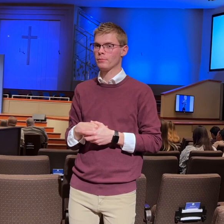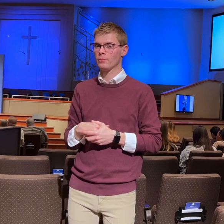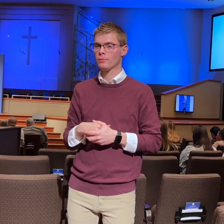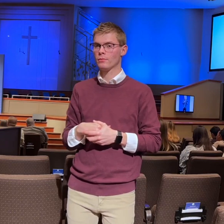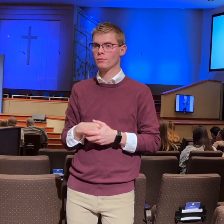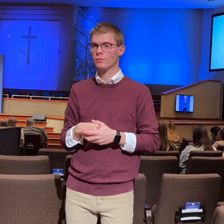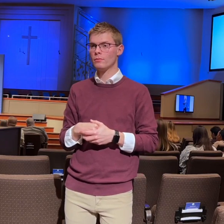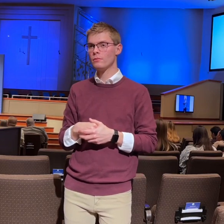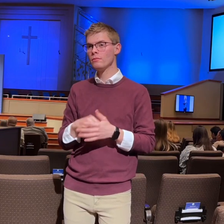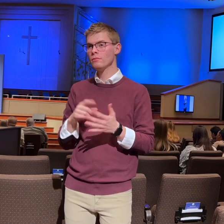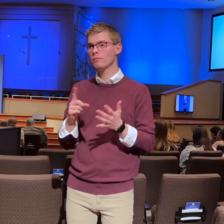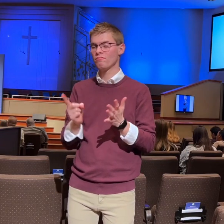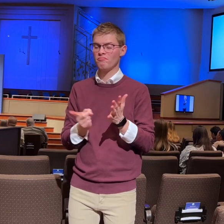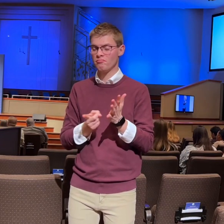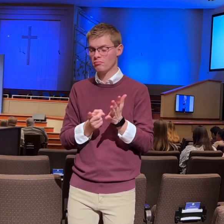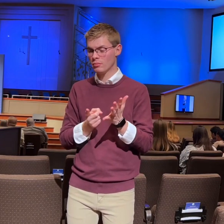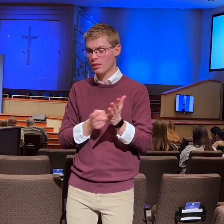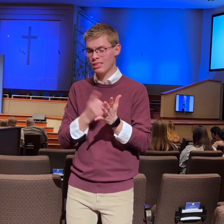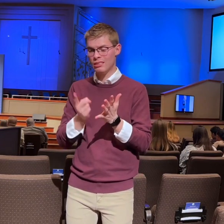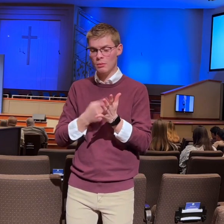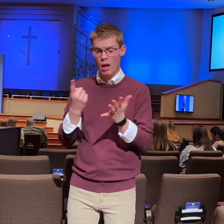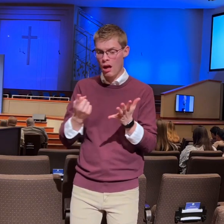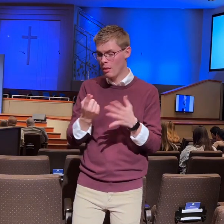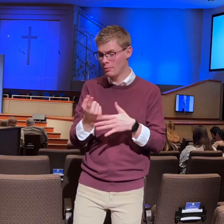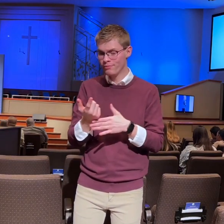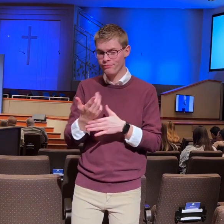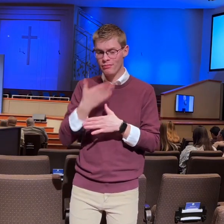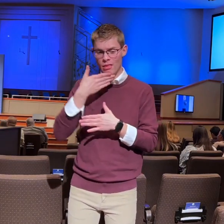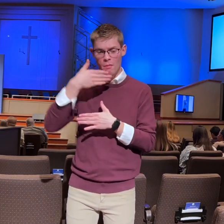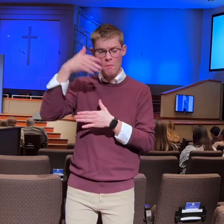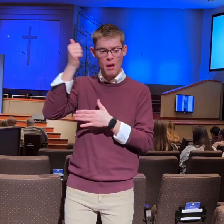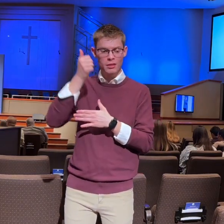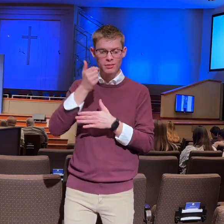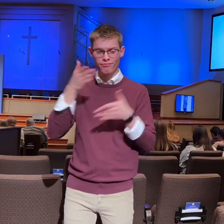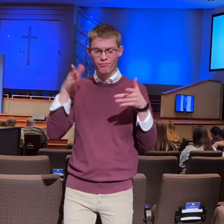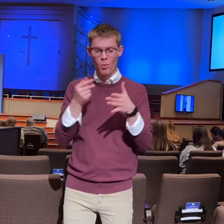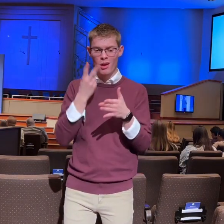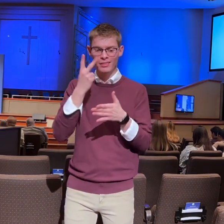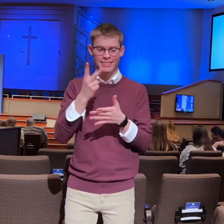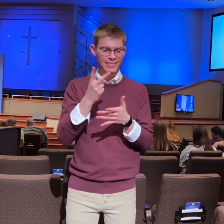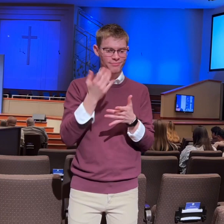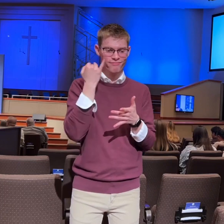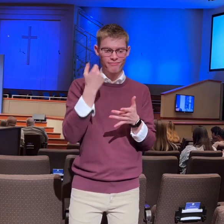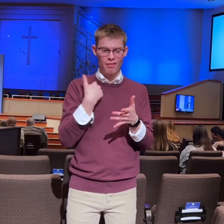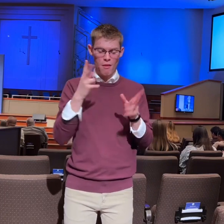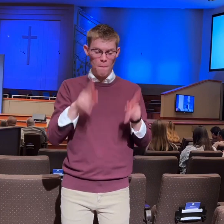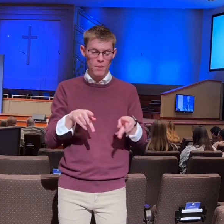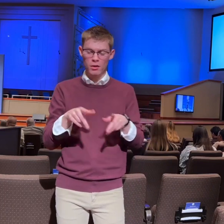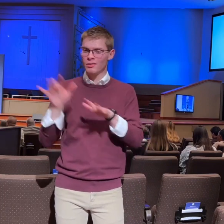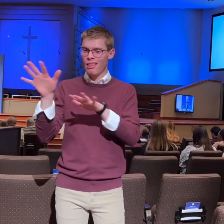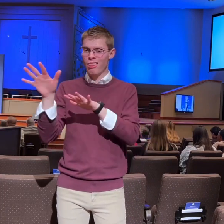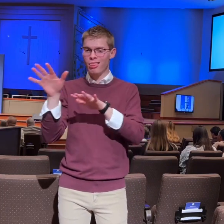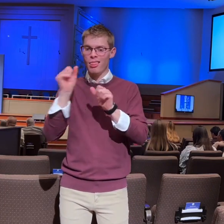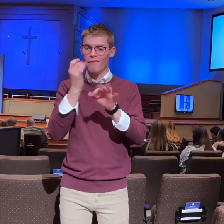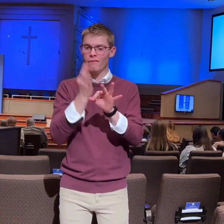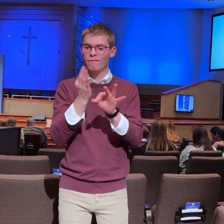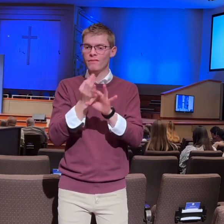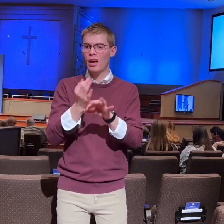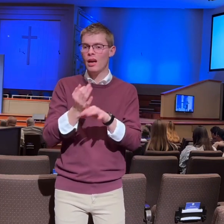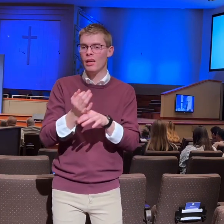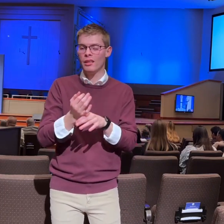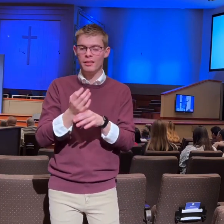Someone's doing their budget during chapel. Someone in the Christian school is thinking more about a boy or a girl.